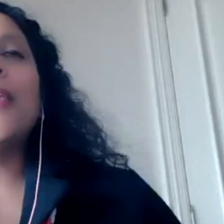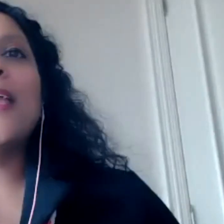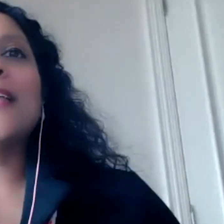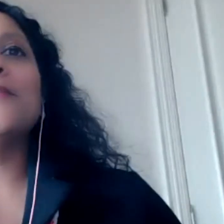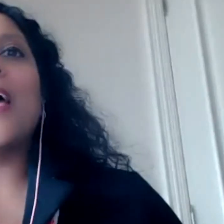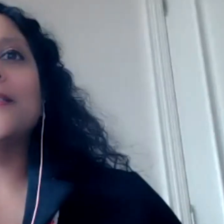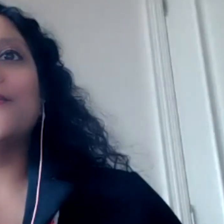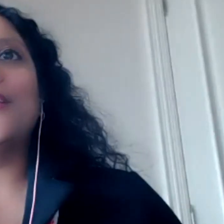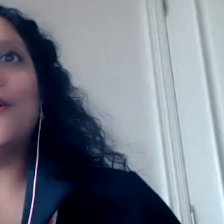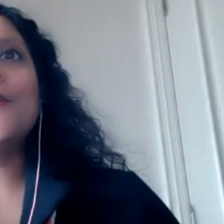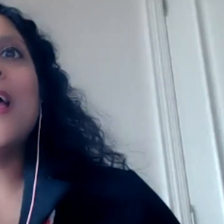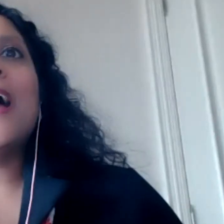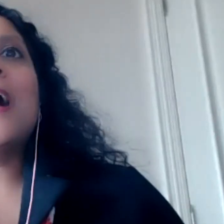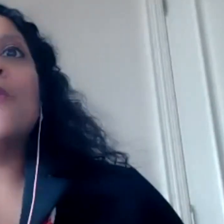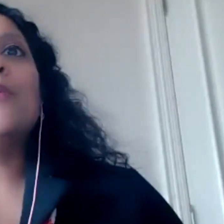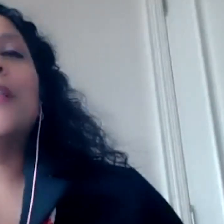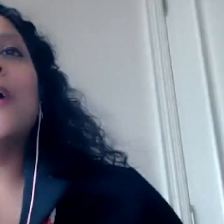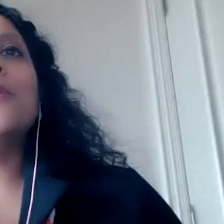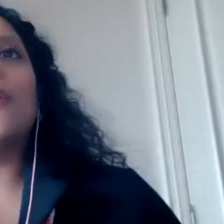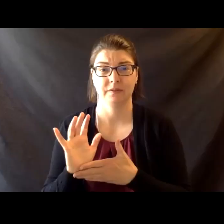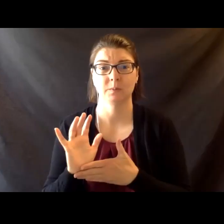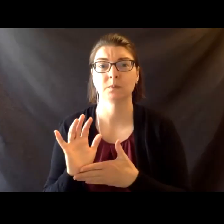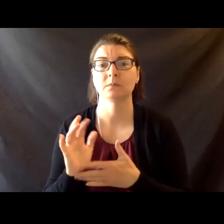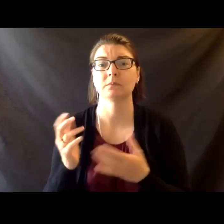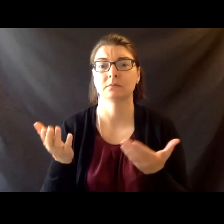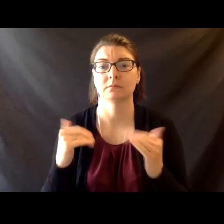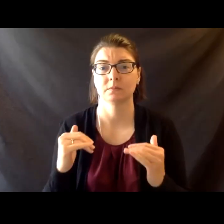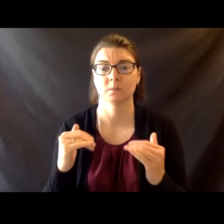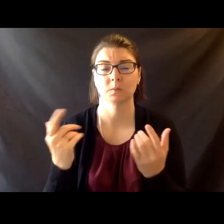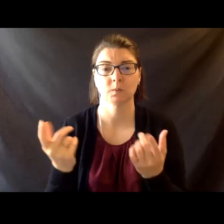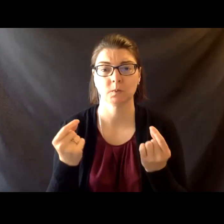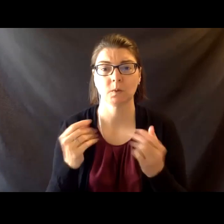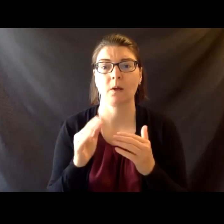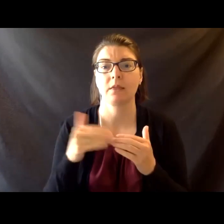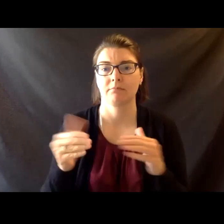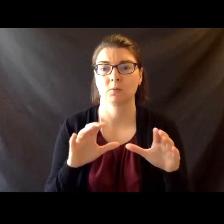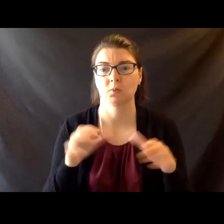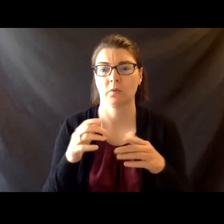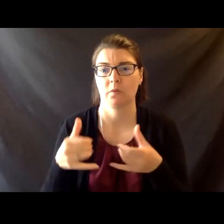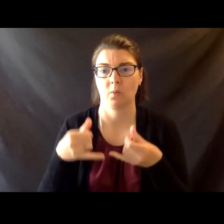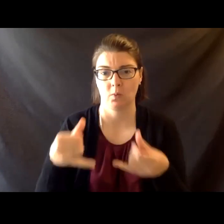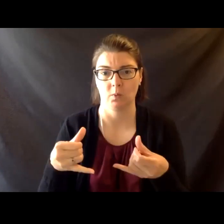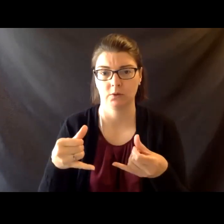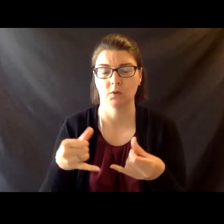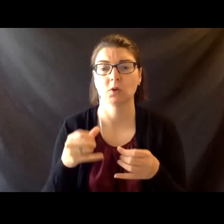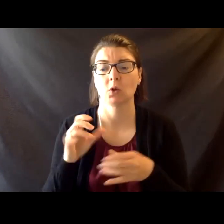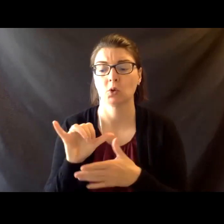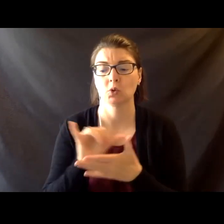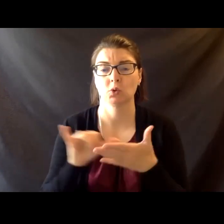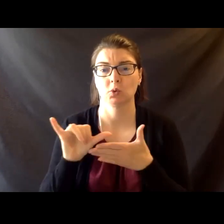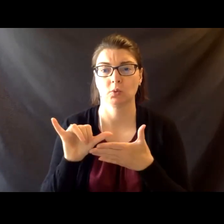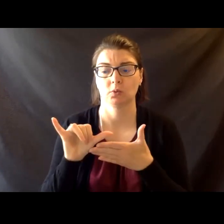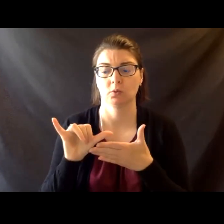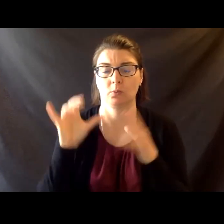So with the end of that video, we will now move on to the next set of awards. The York University President